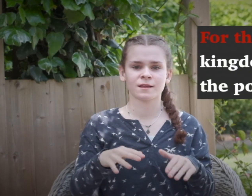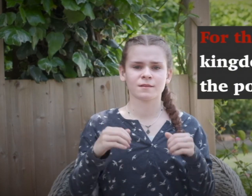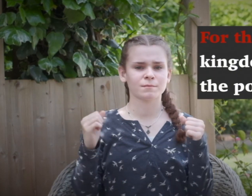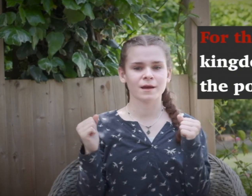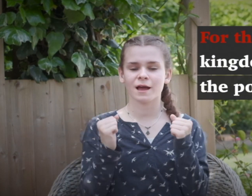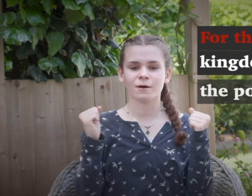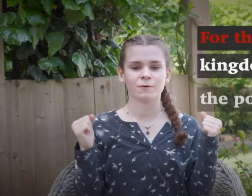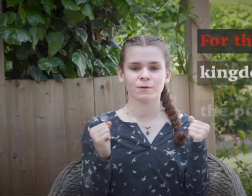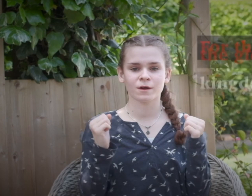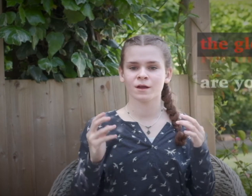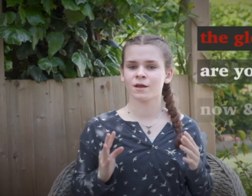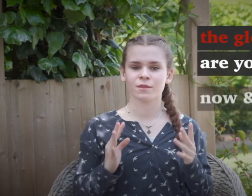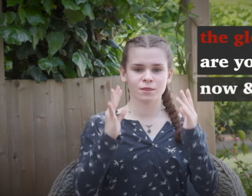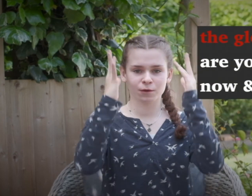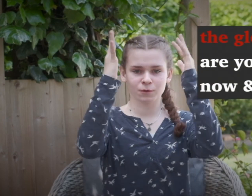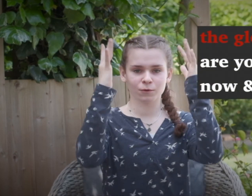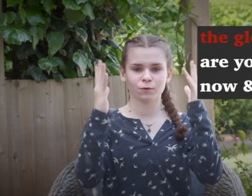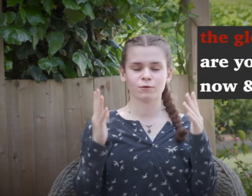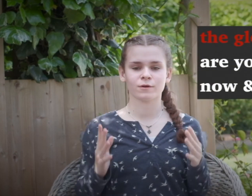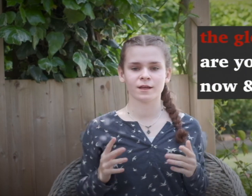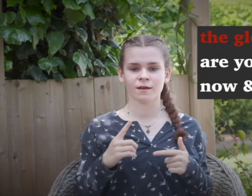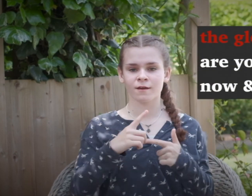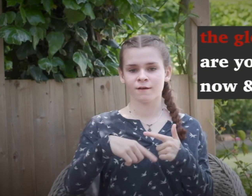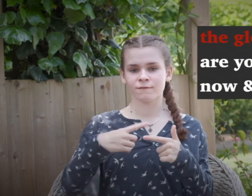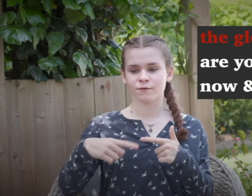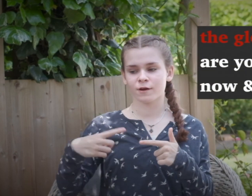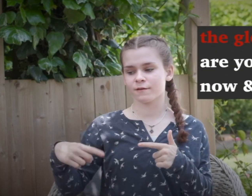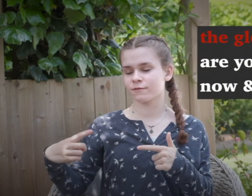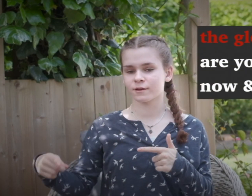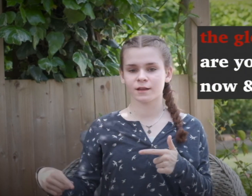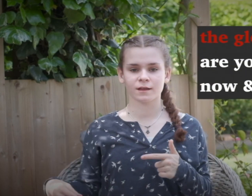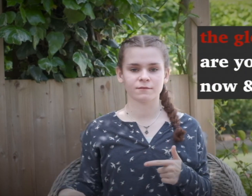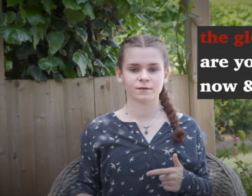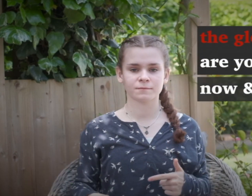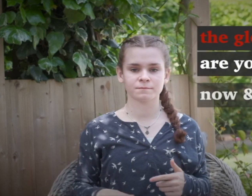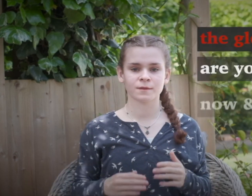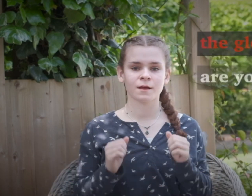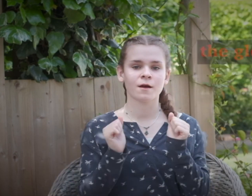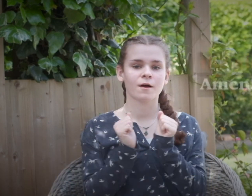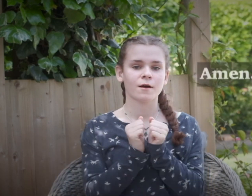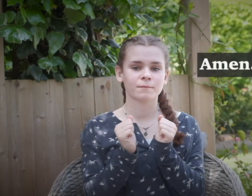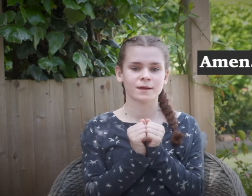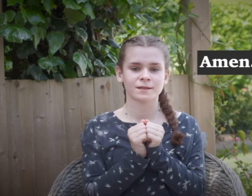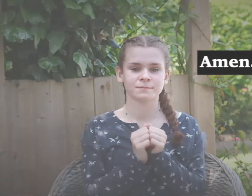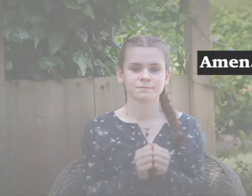power, the glory are yours, now and forever. Amen.